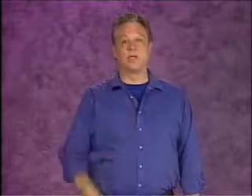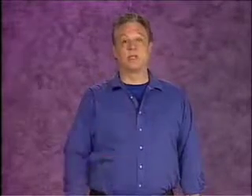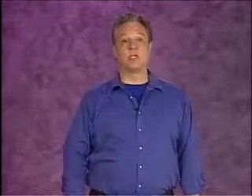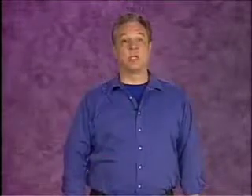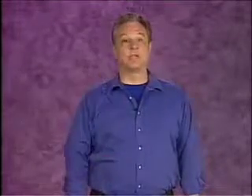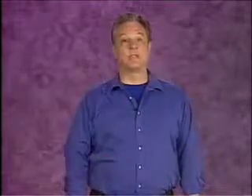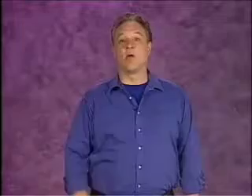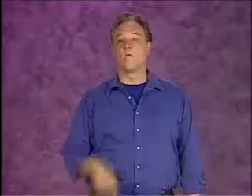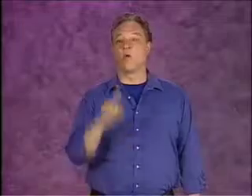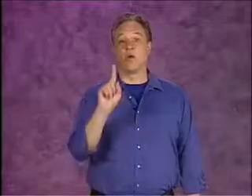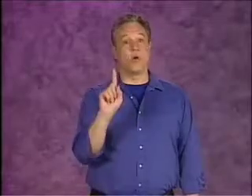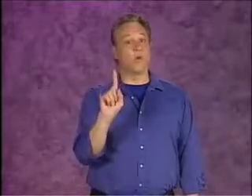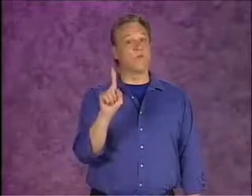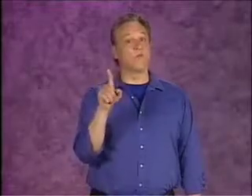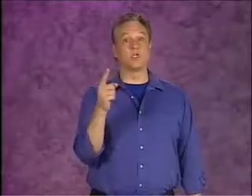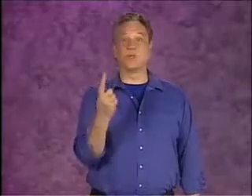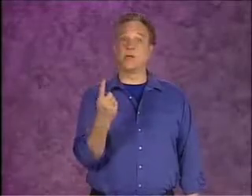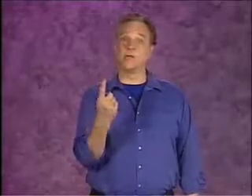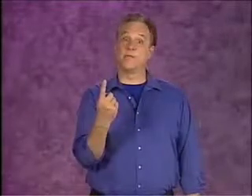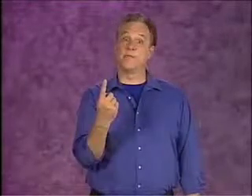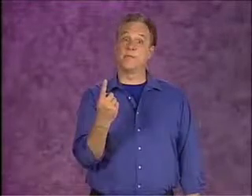such as for your first love.